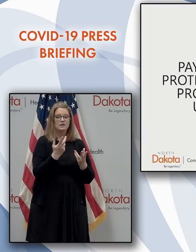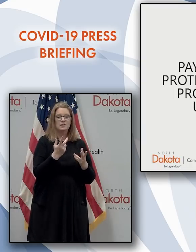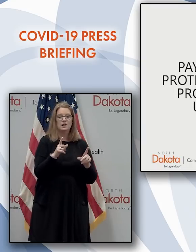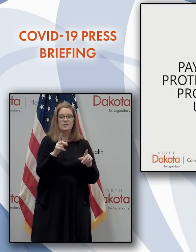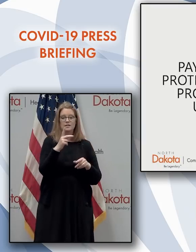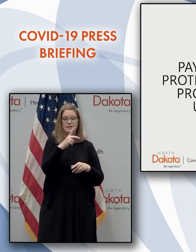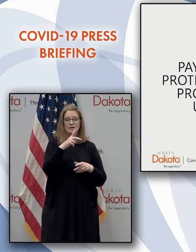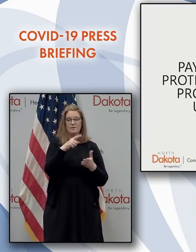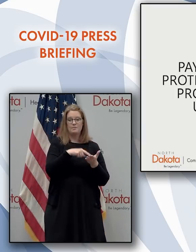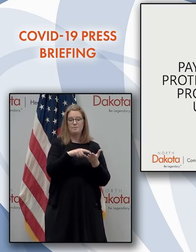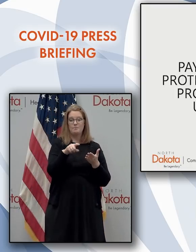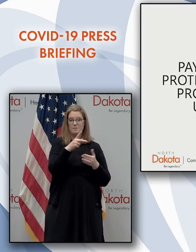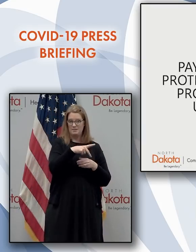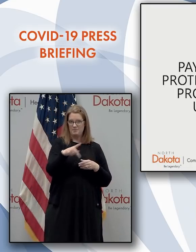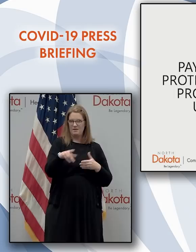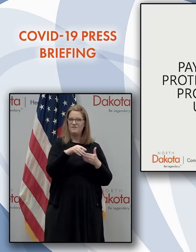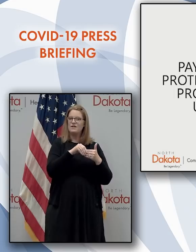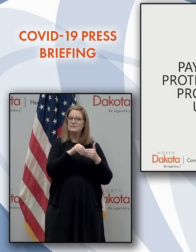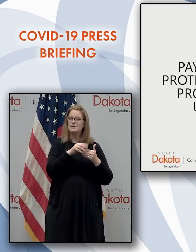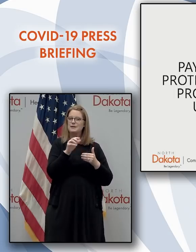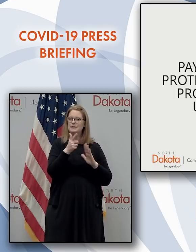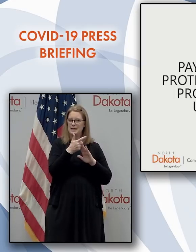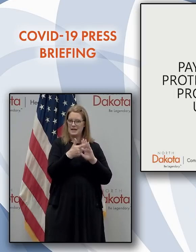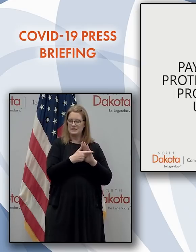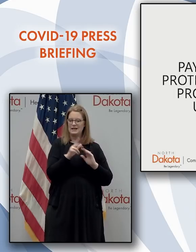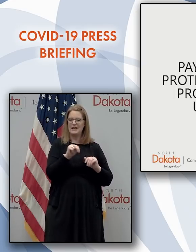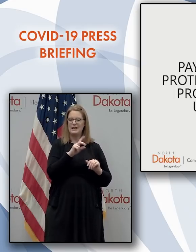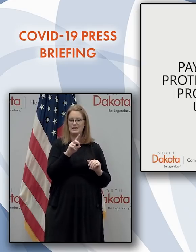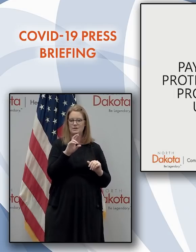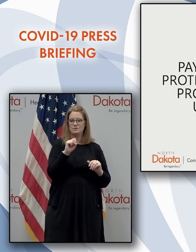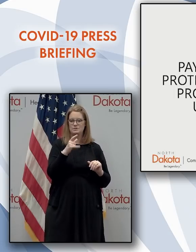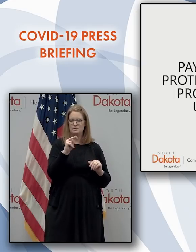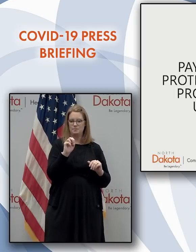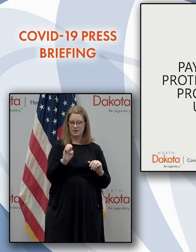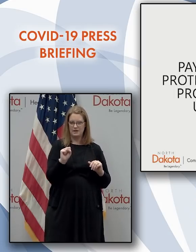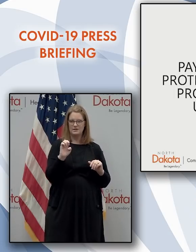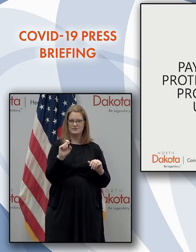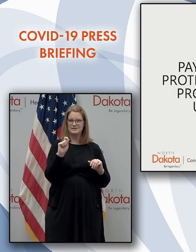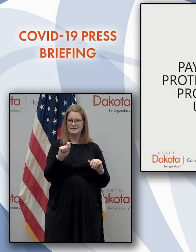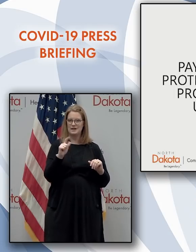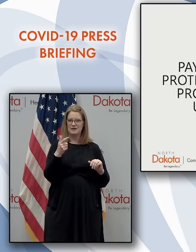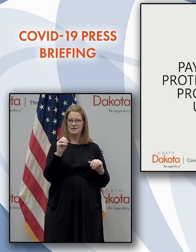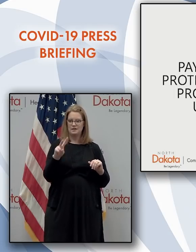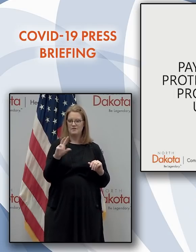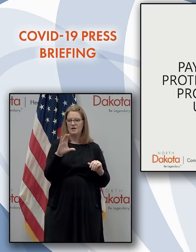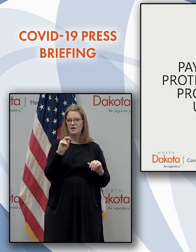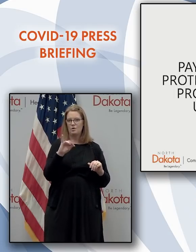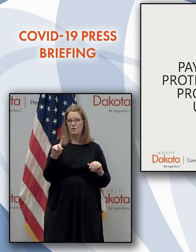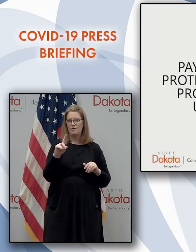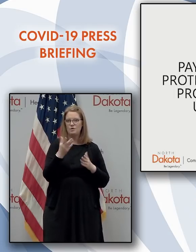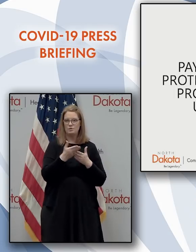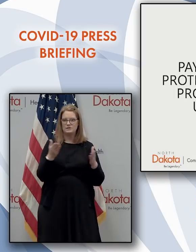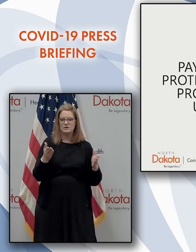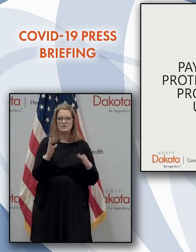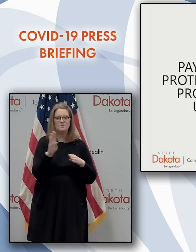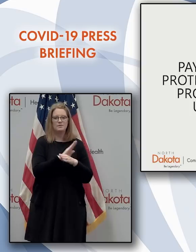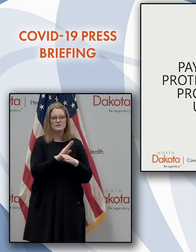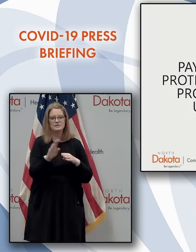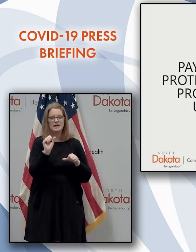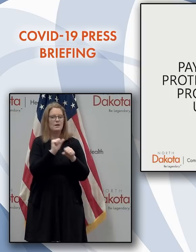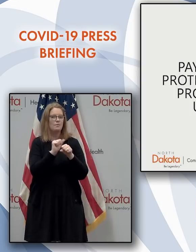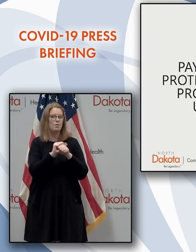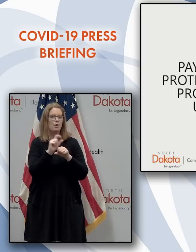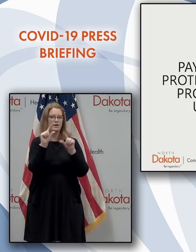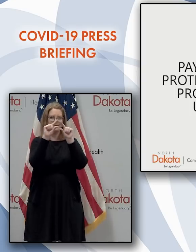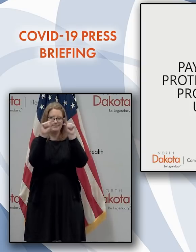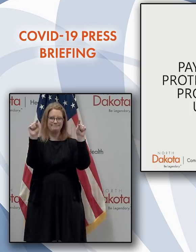and the Paycheck Protection Program Flexibility Act at ndresponse.gov under COVID Resources, Businesses, and Employer tab.